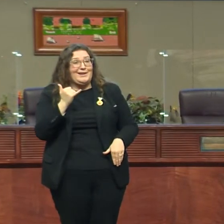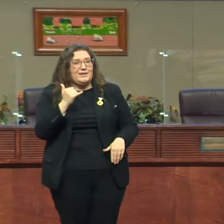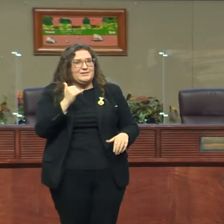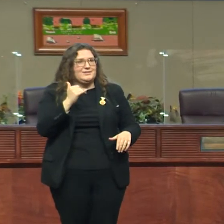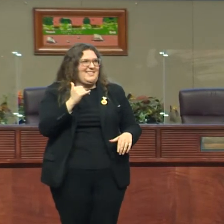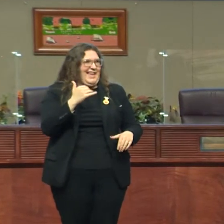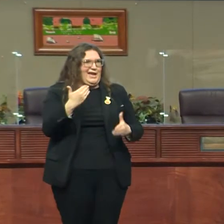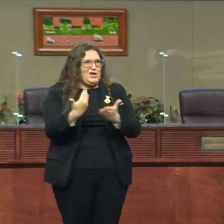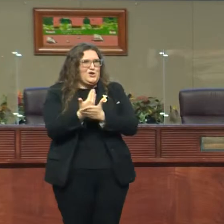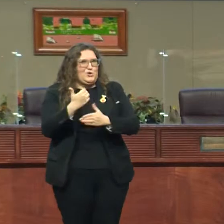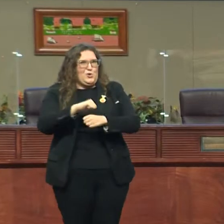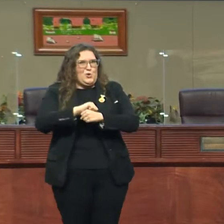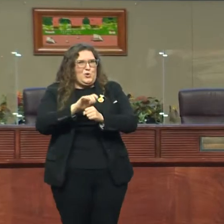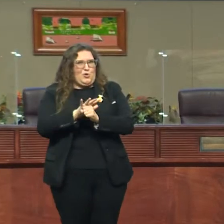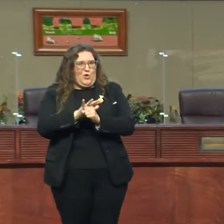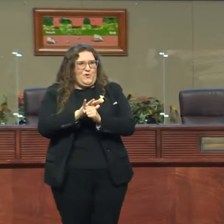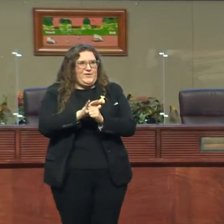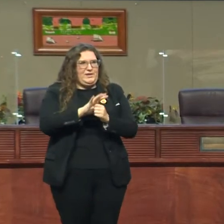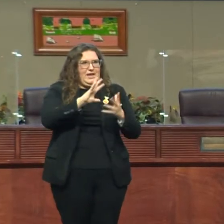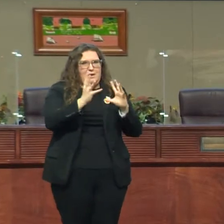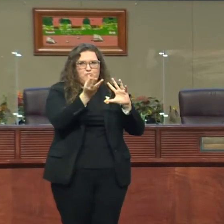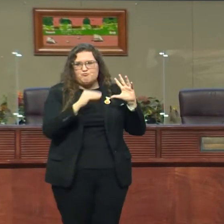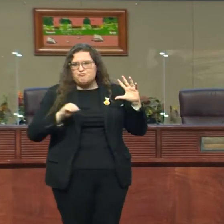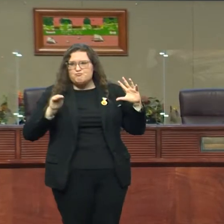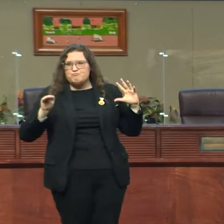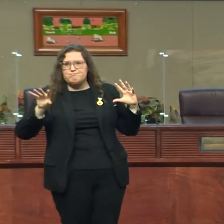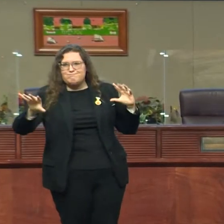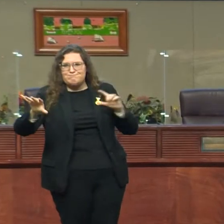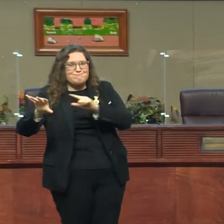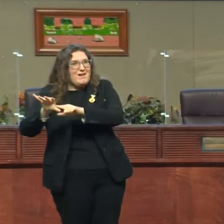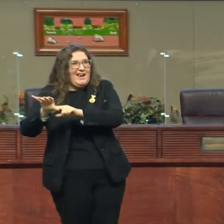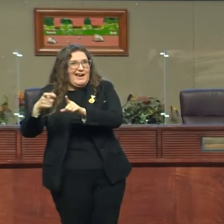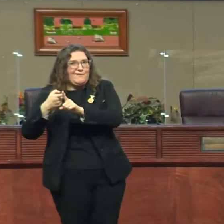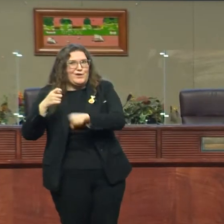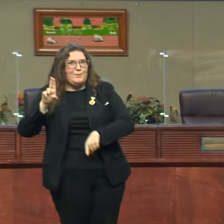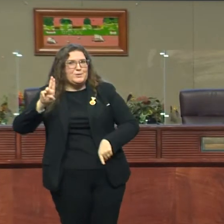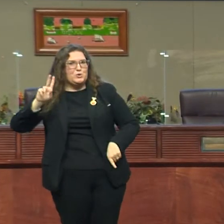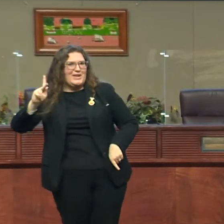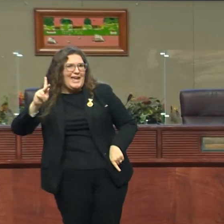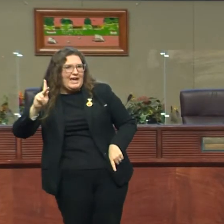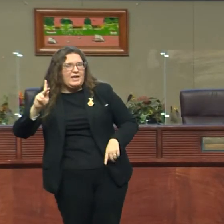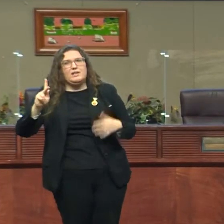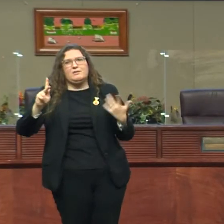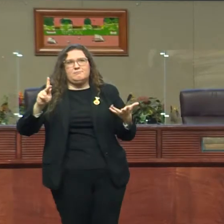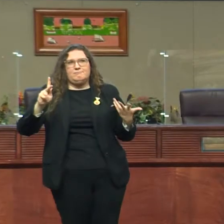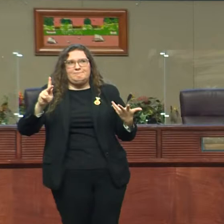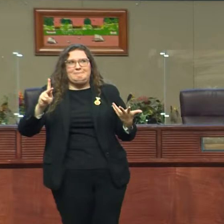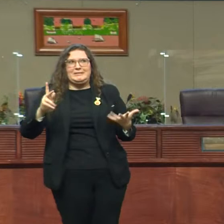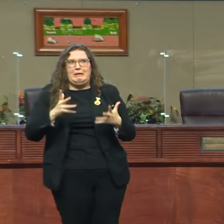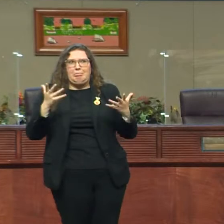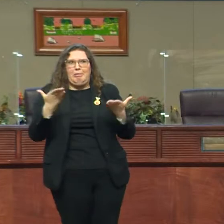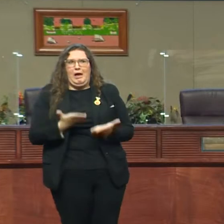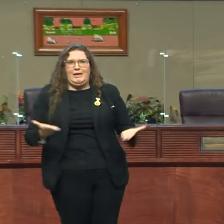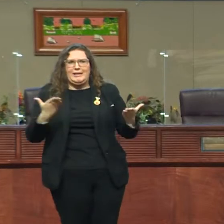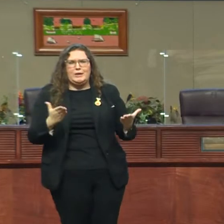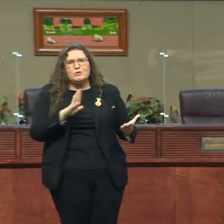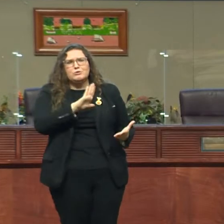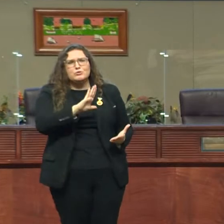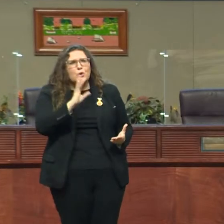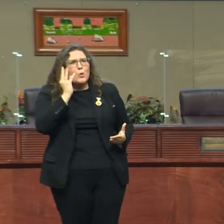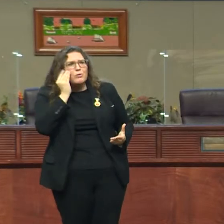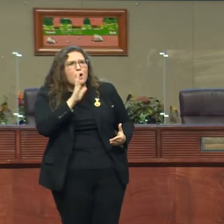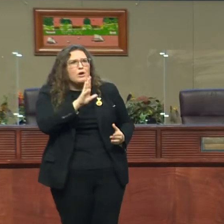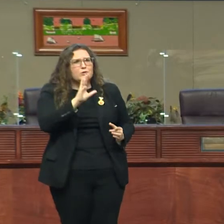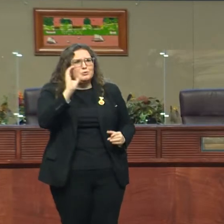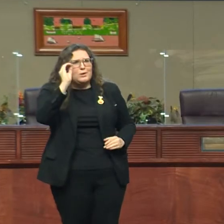And I'm just wondering what your thoughts are on how this would impact Central Florida, especially